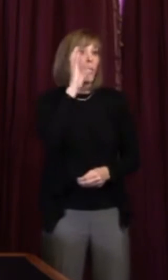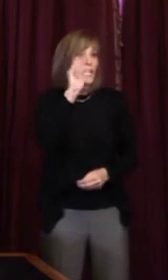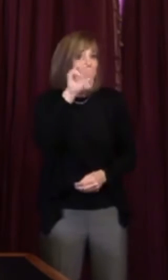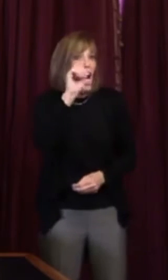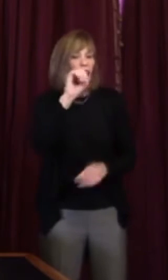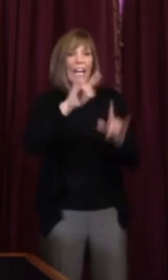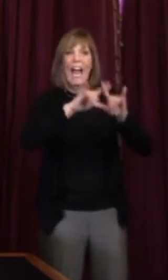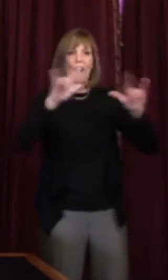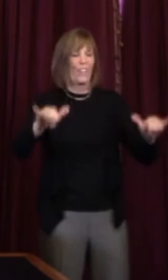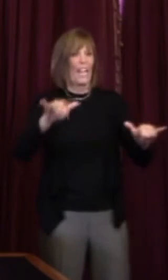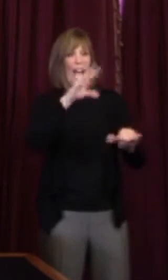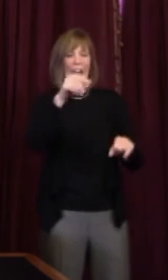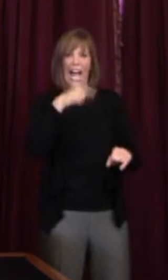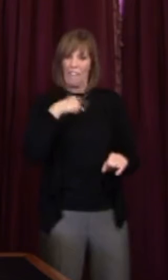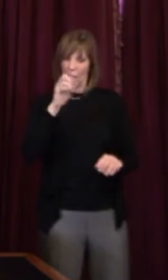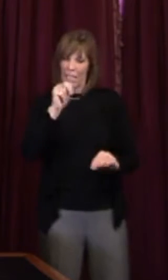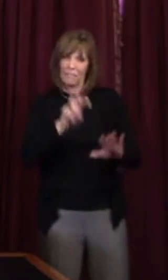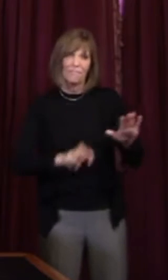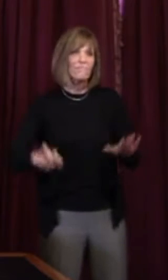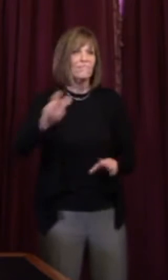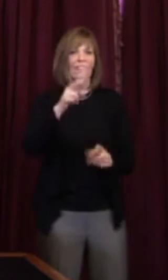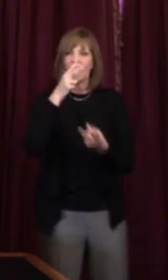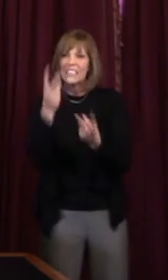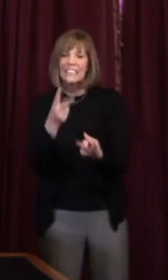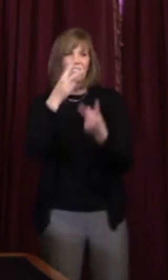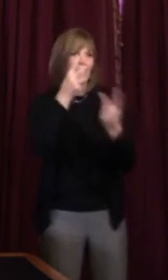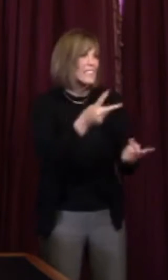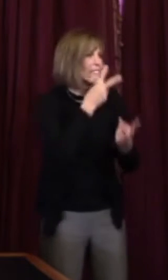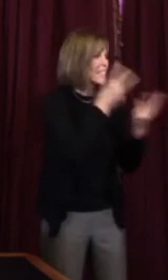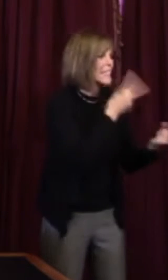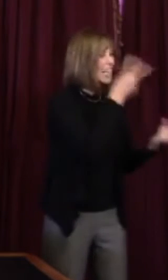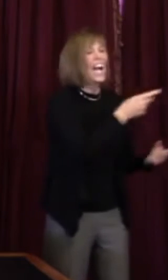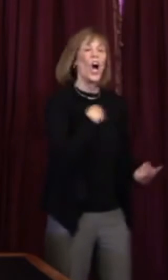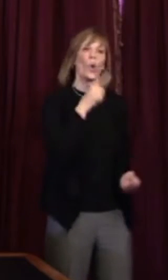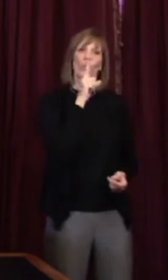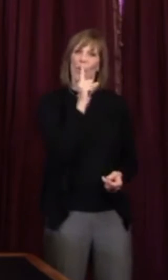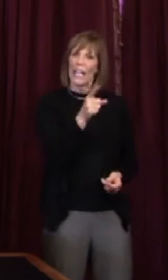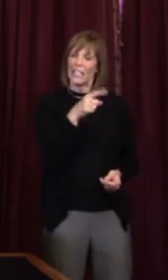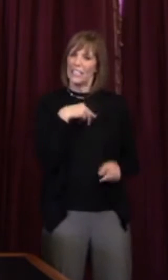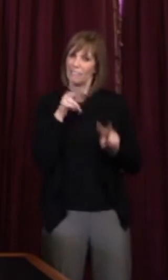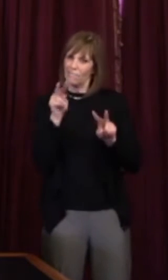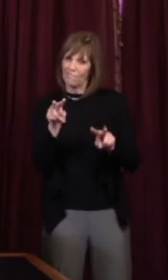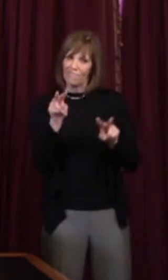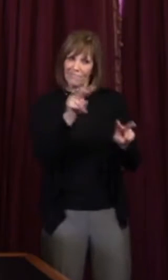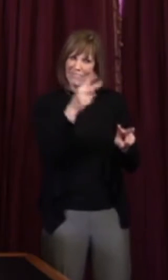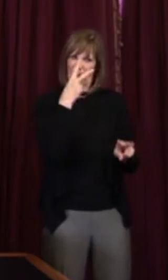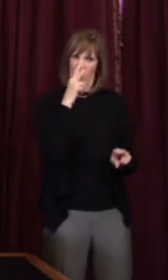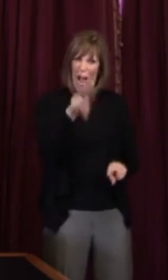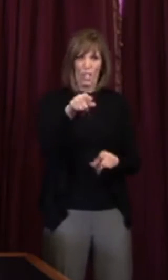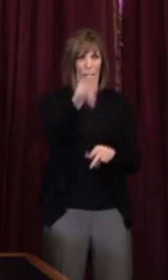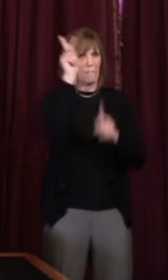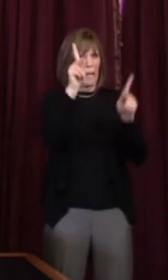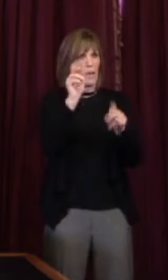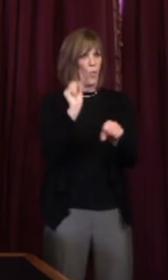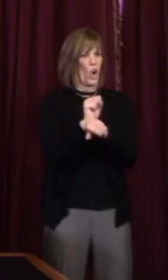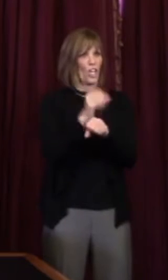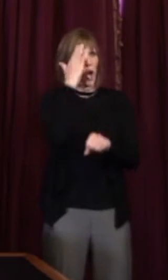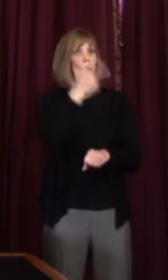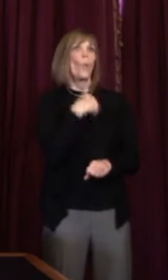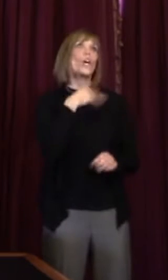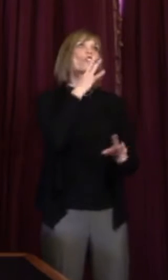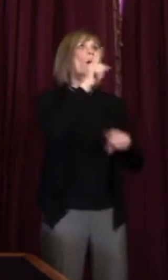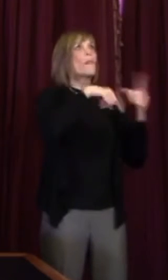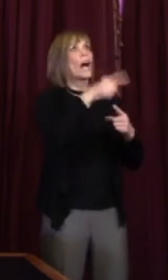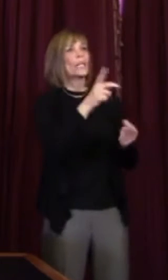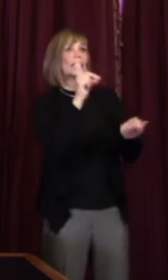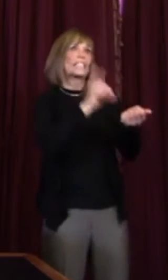services, and I've been traveling throughout the state, and I've really got to watch these people in action. You know, we talk about healthcare